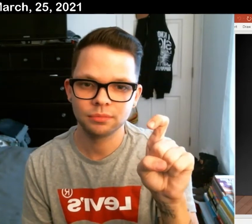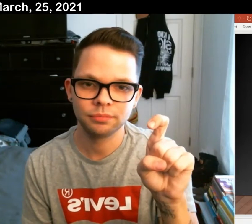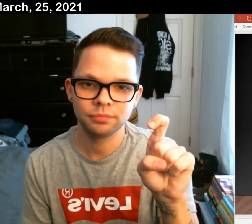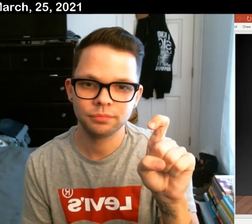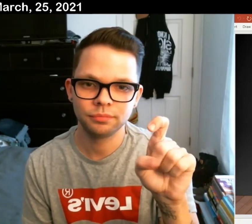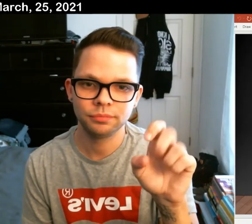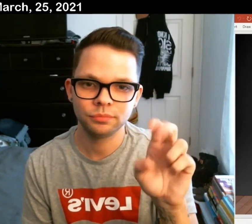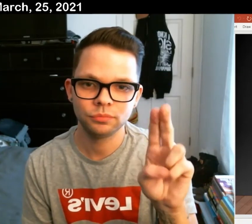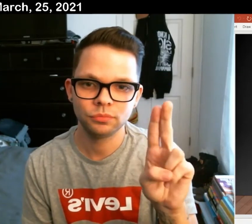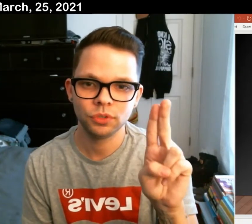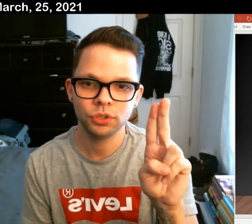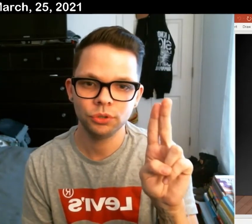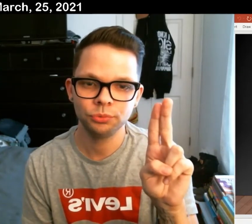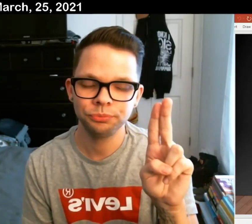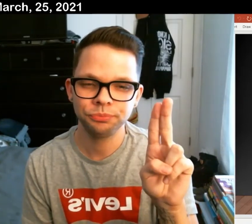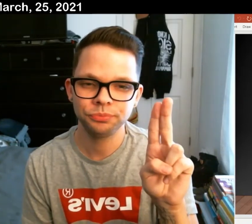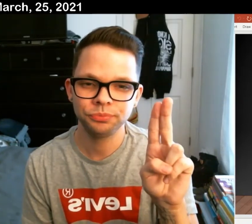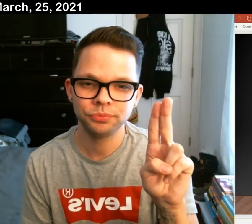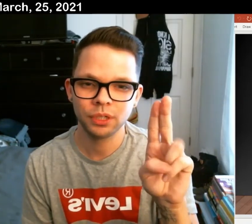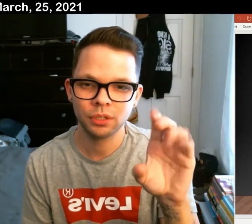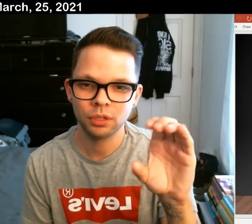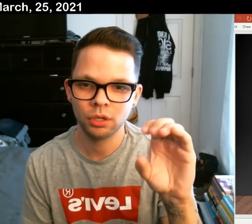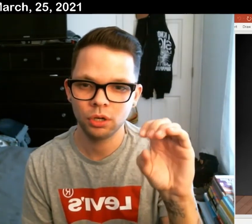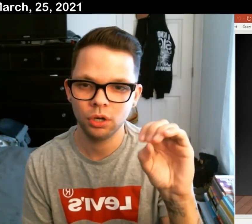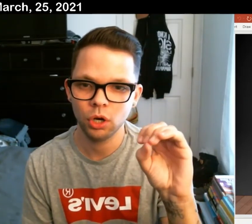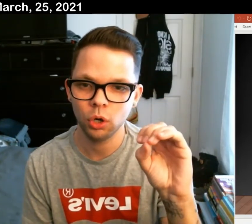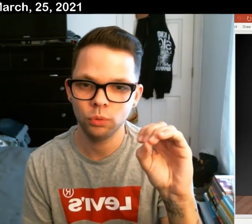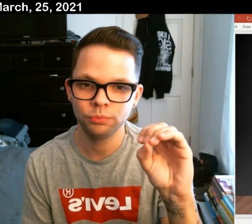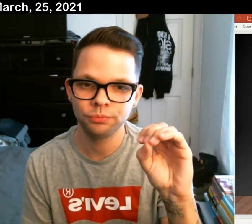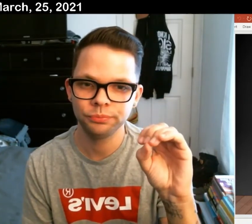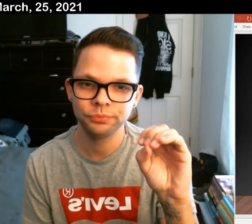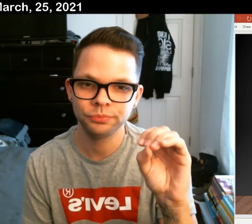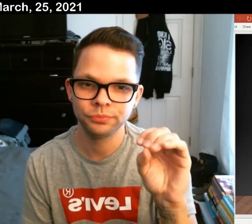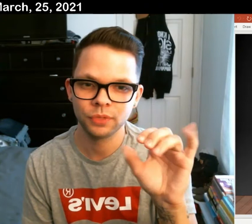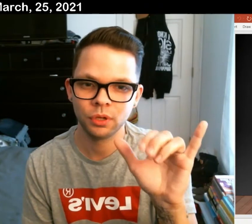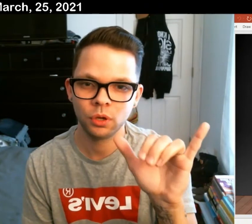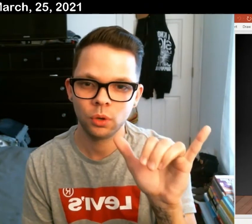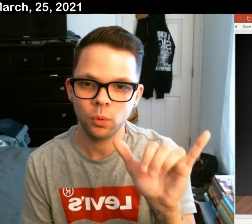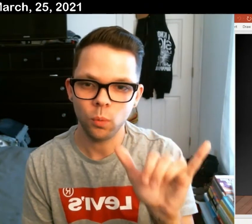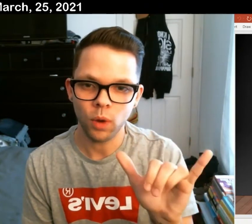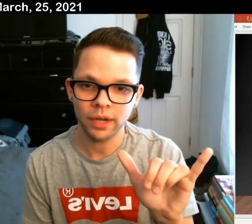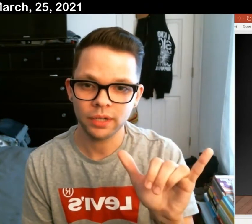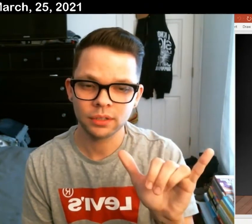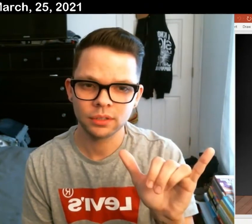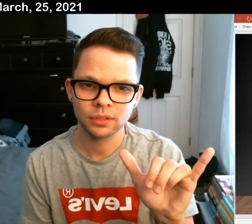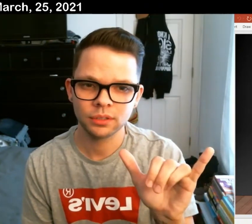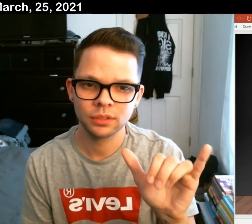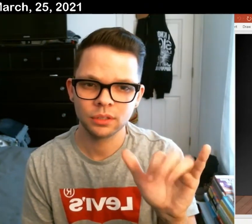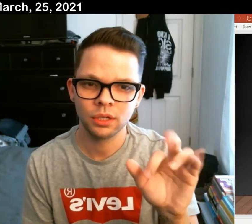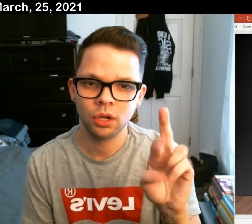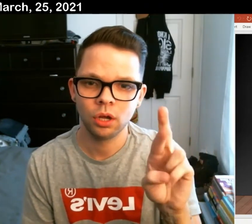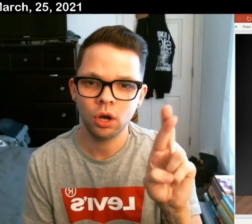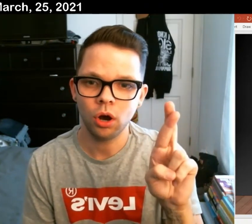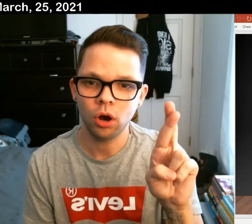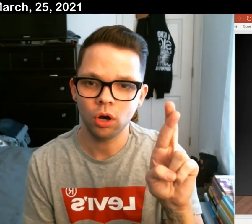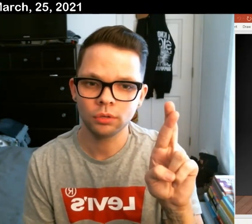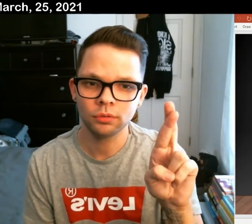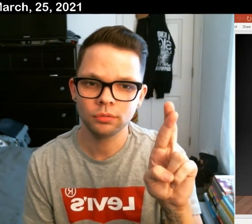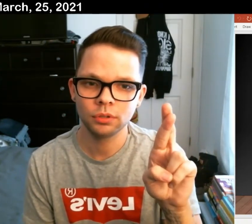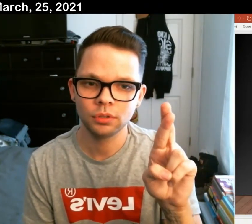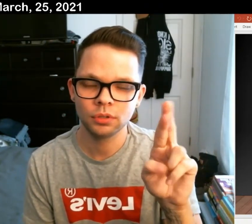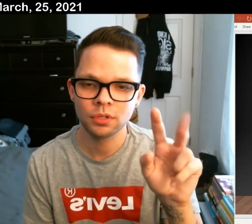X, U, O, Y,